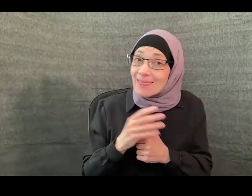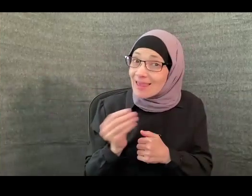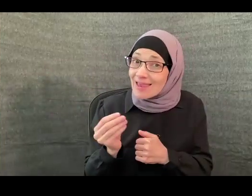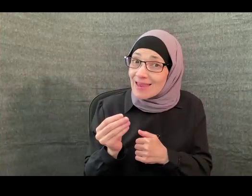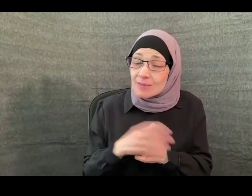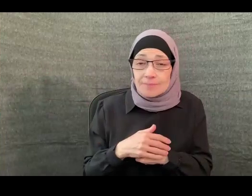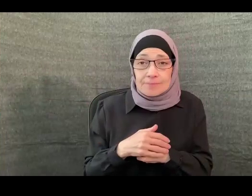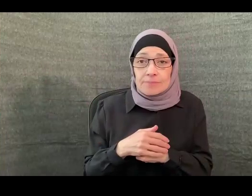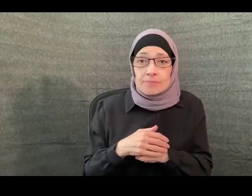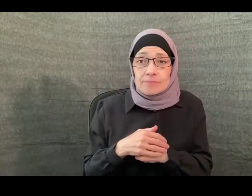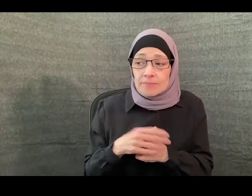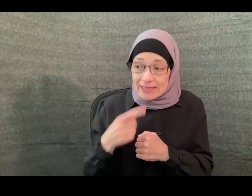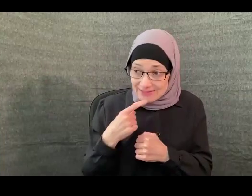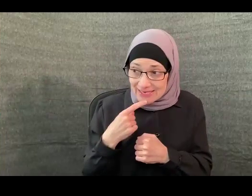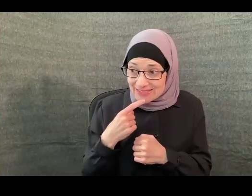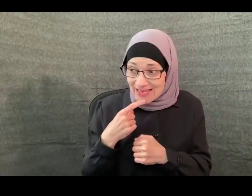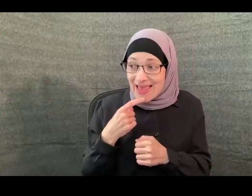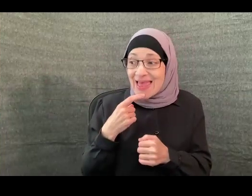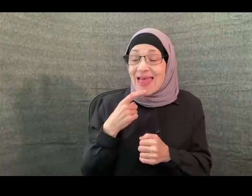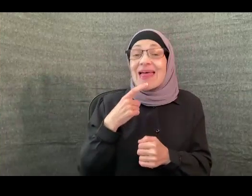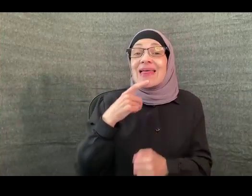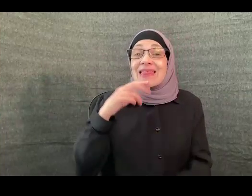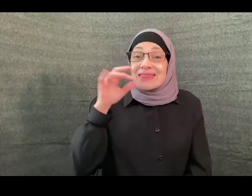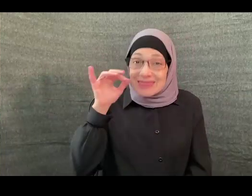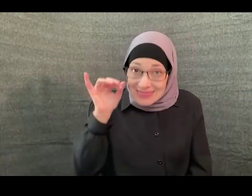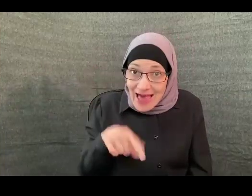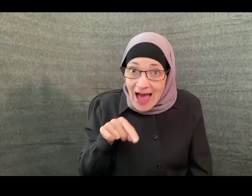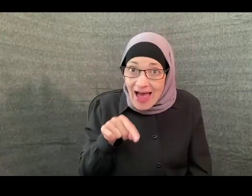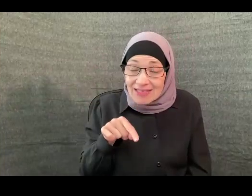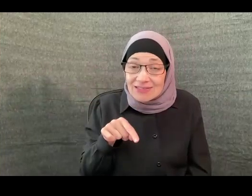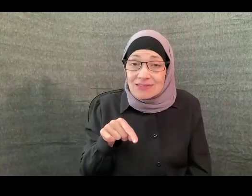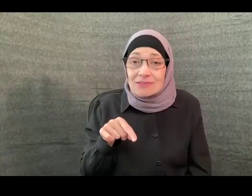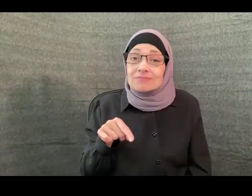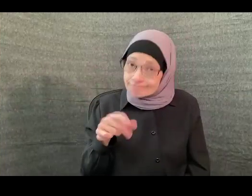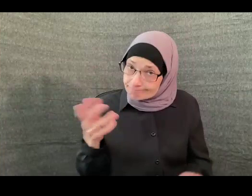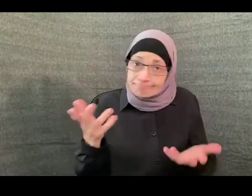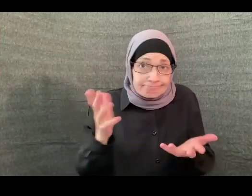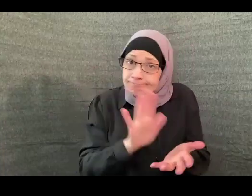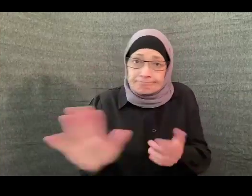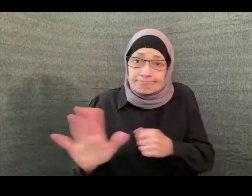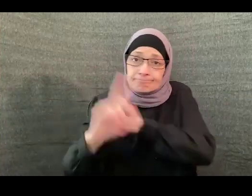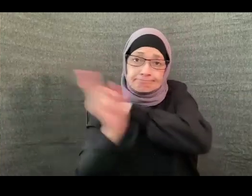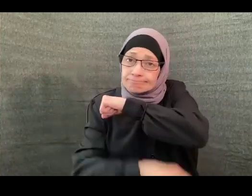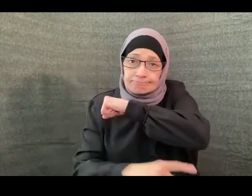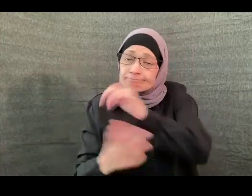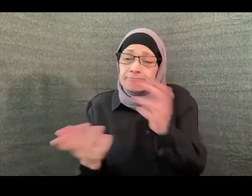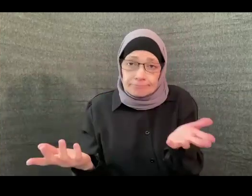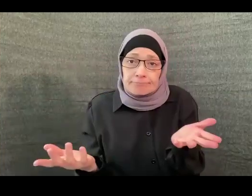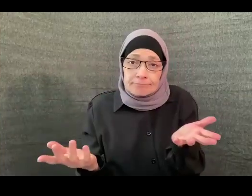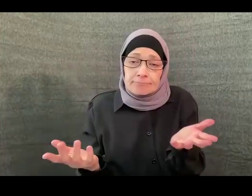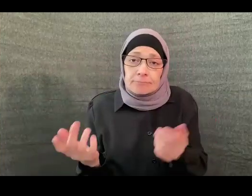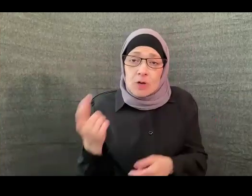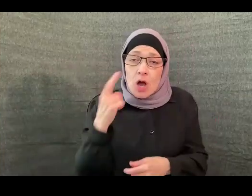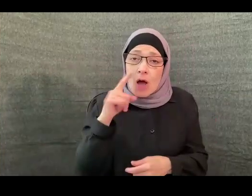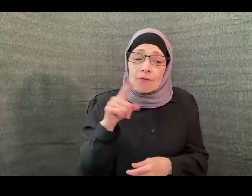it says, and this is the payback for those